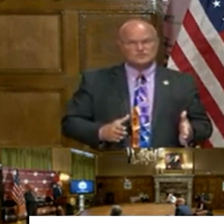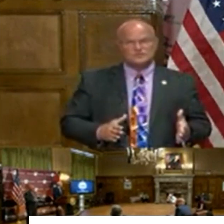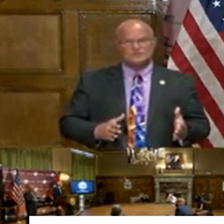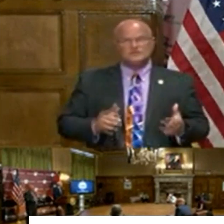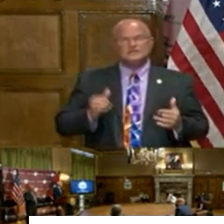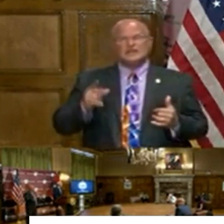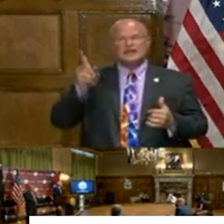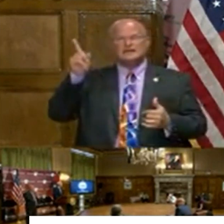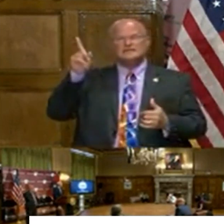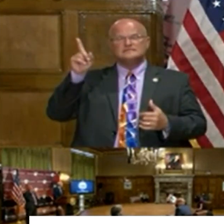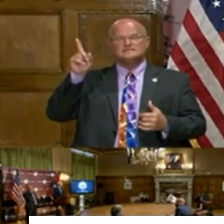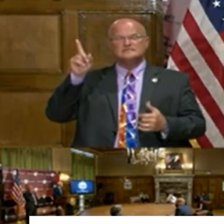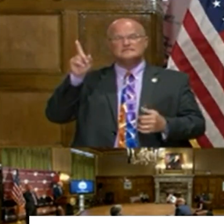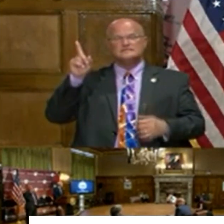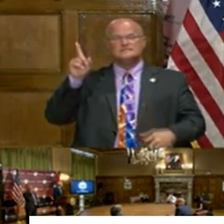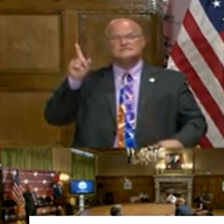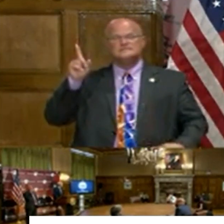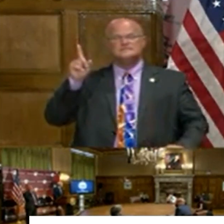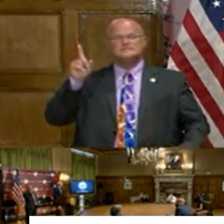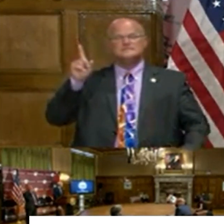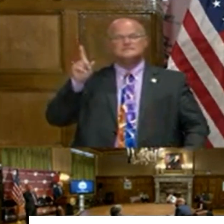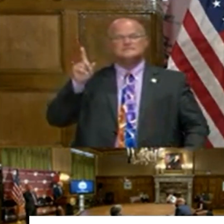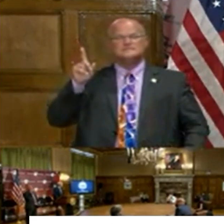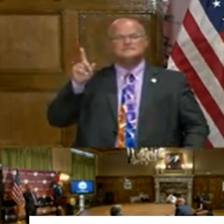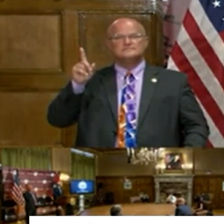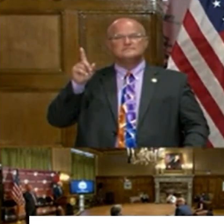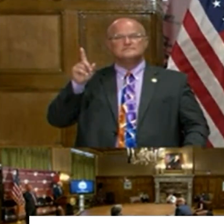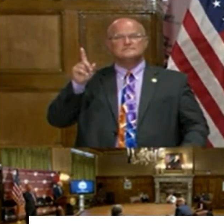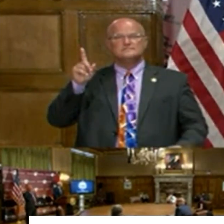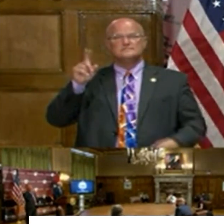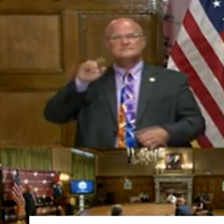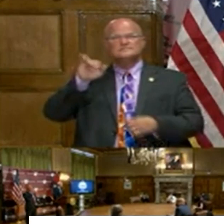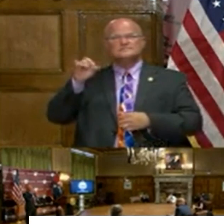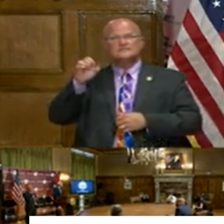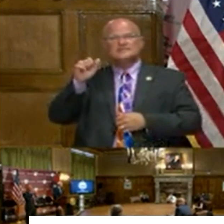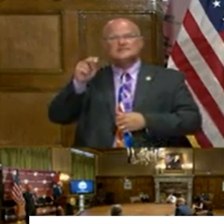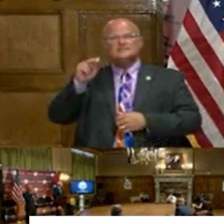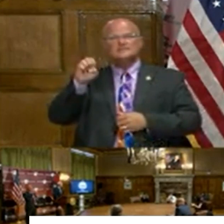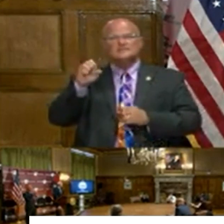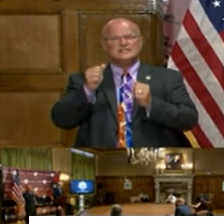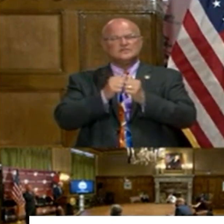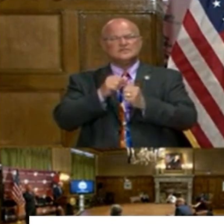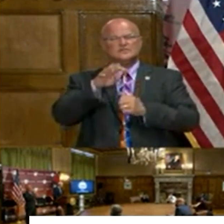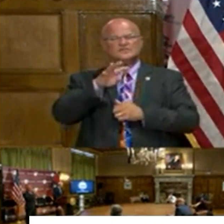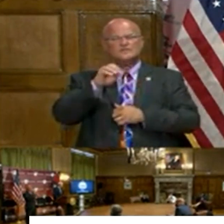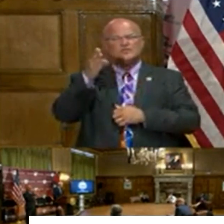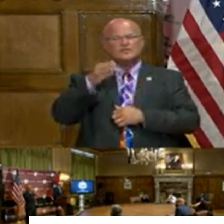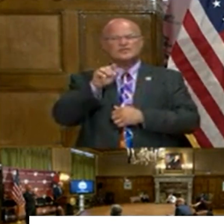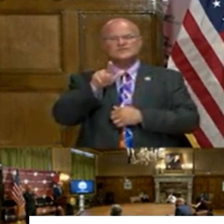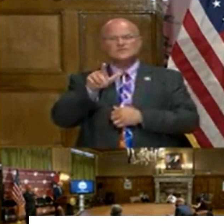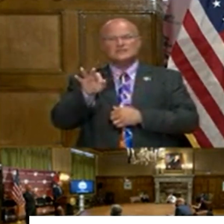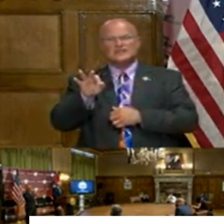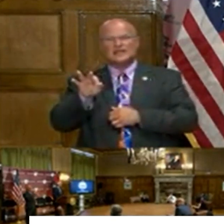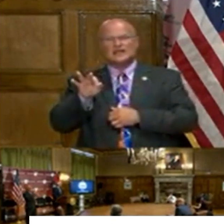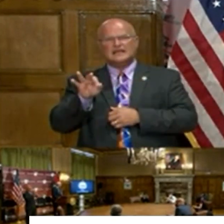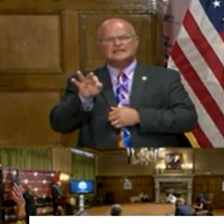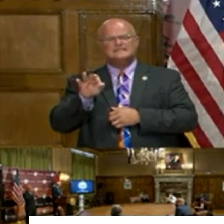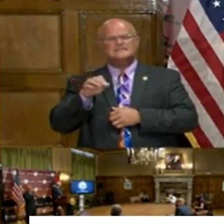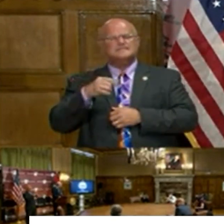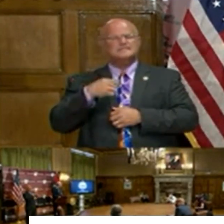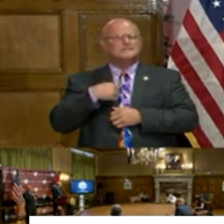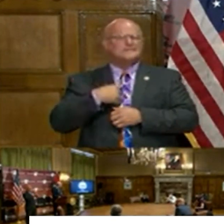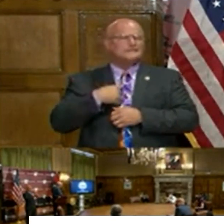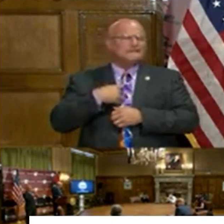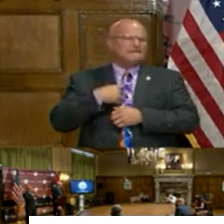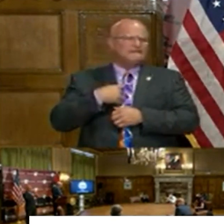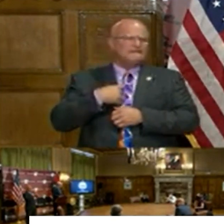let's go remotely. Hi, Governor. This is Jamie Weiss with 4029 News. Kind of going off that question, is